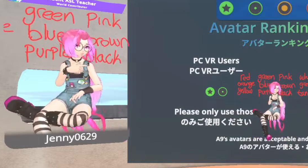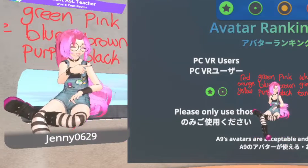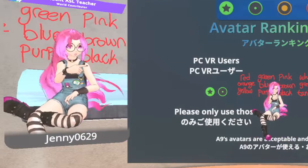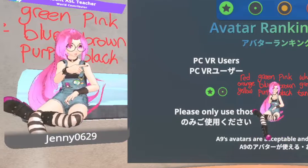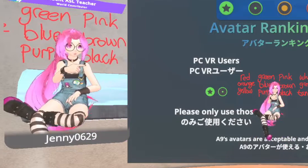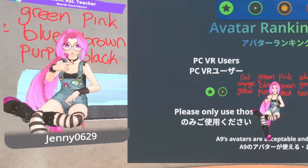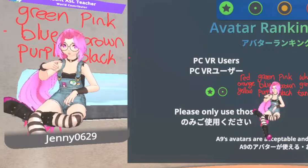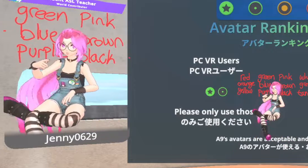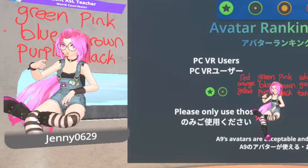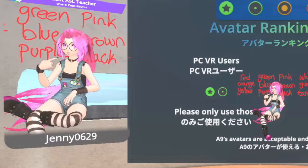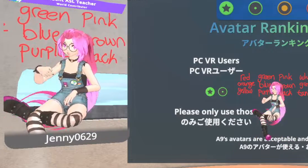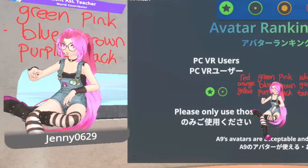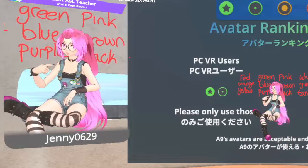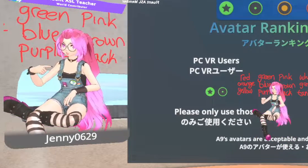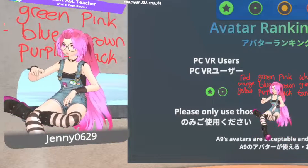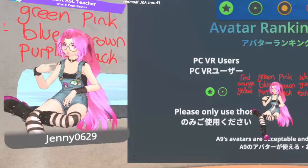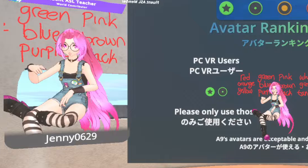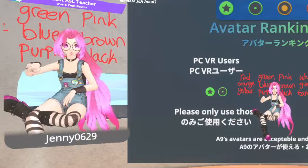for green,